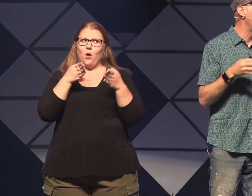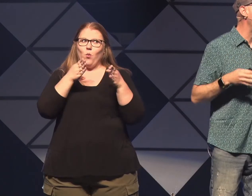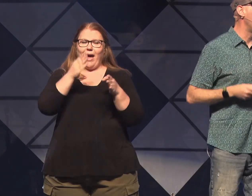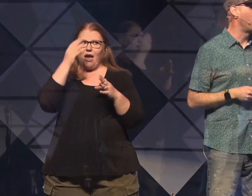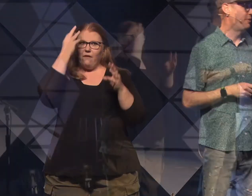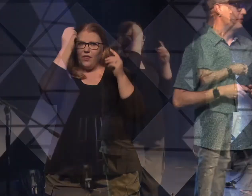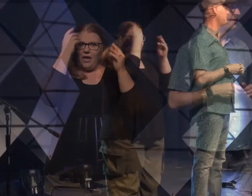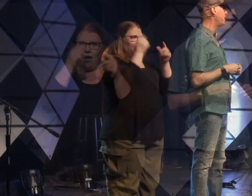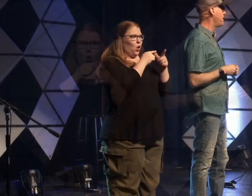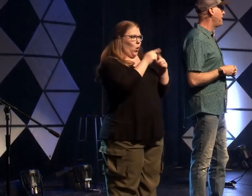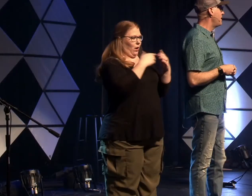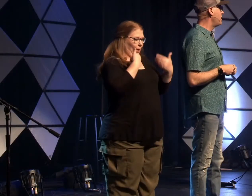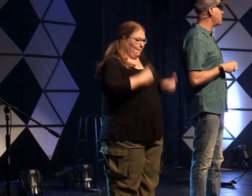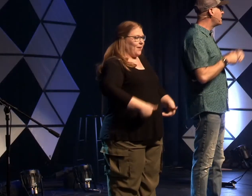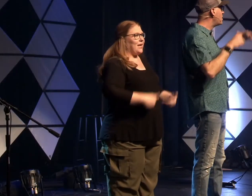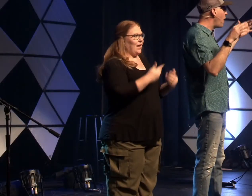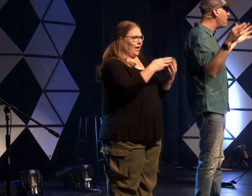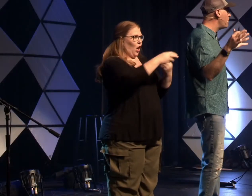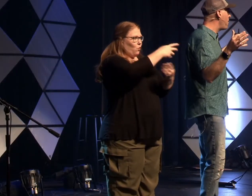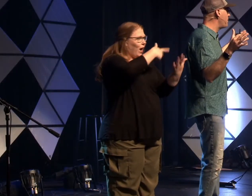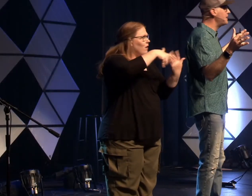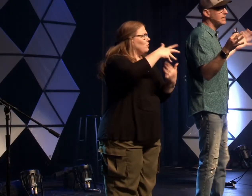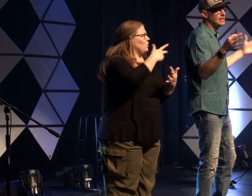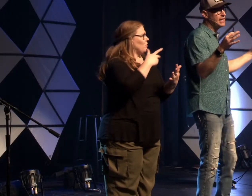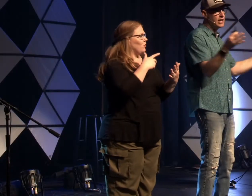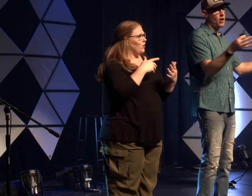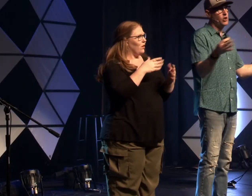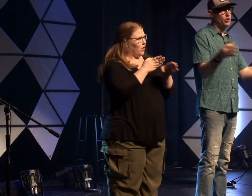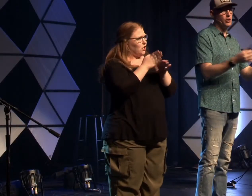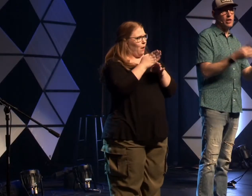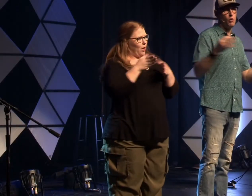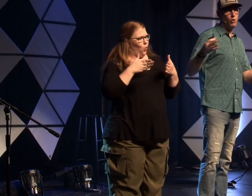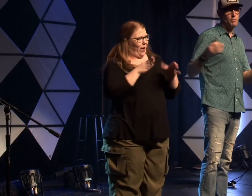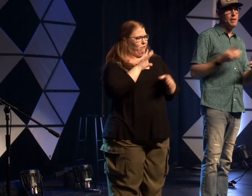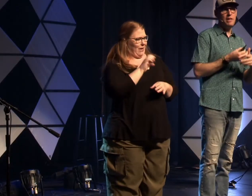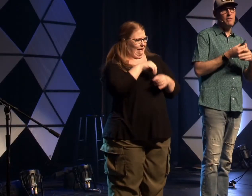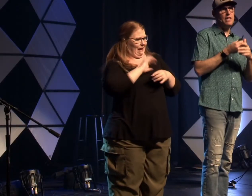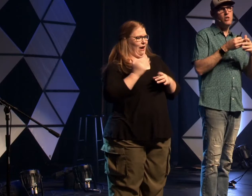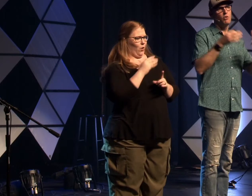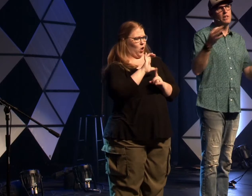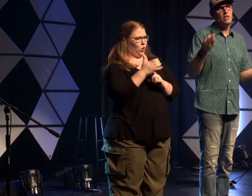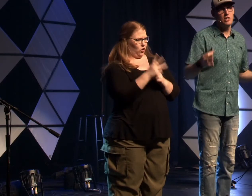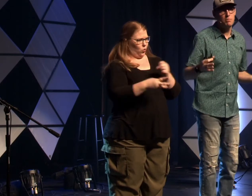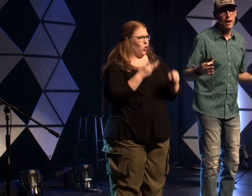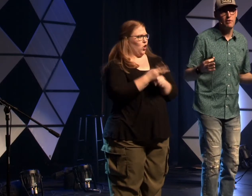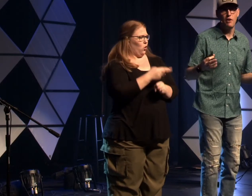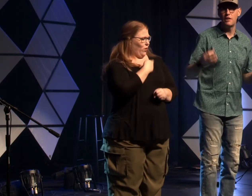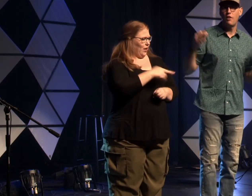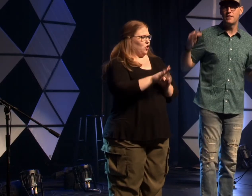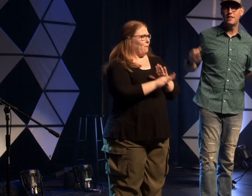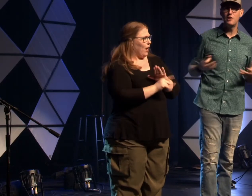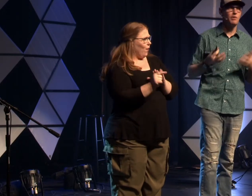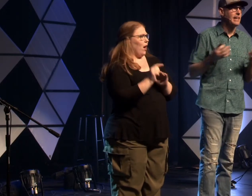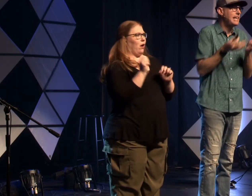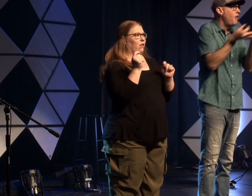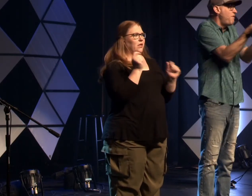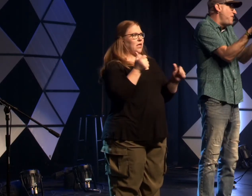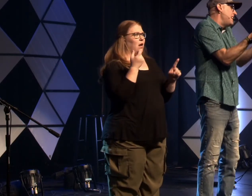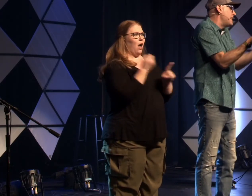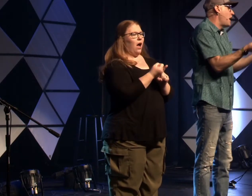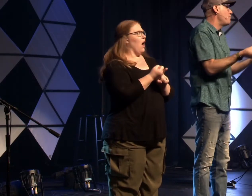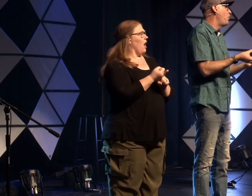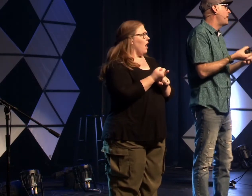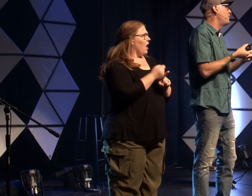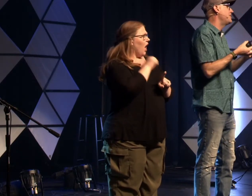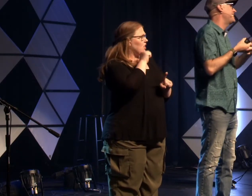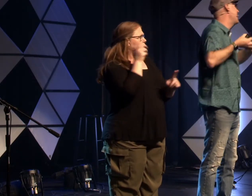being around you. There's this dominant way of existing in our culture, in our world, maybe even in your religious background, and all of a sudden you realize, I don't fit